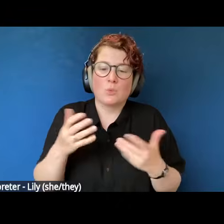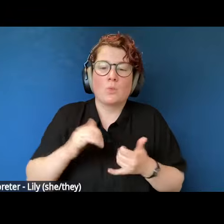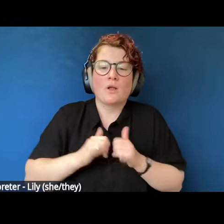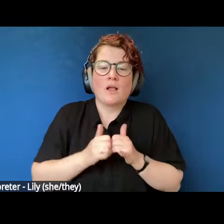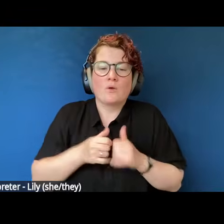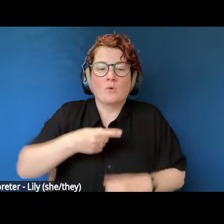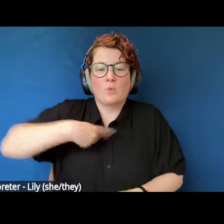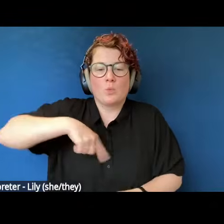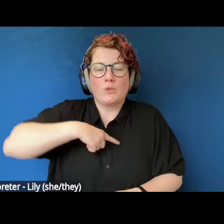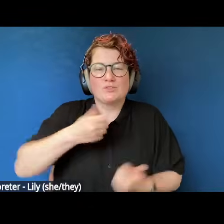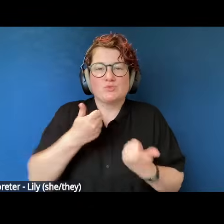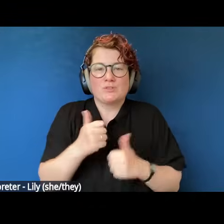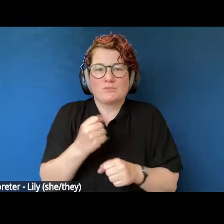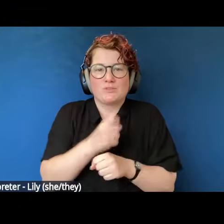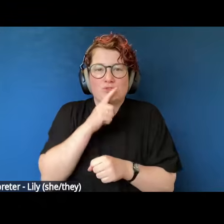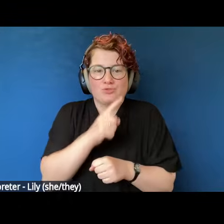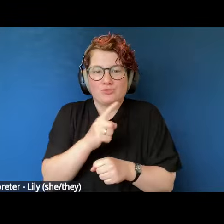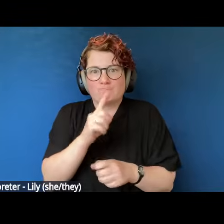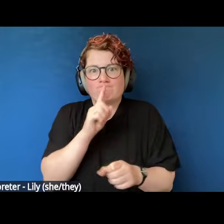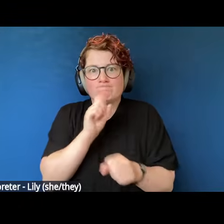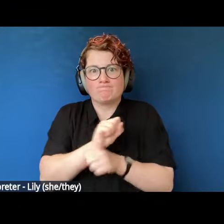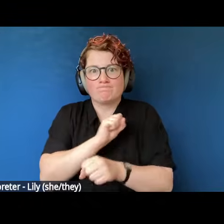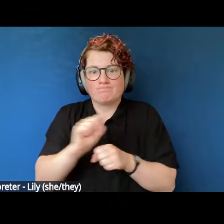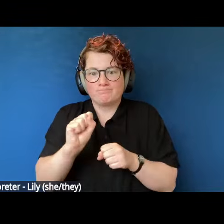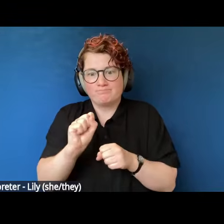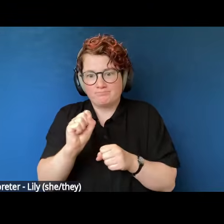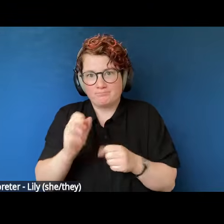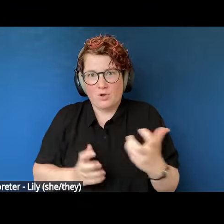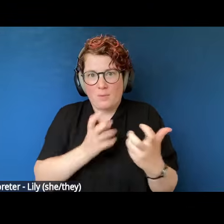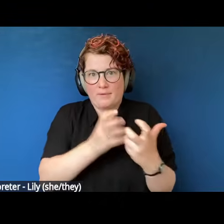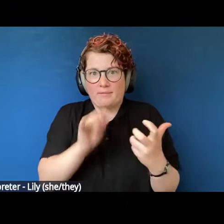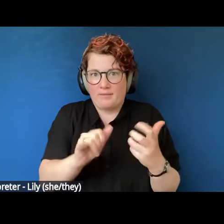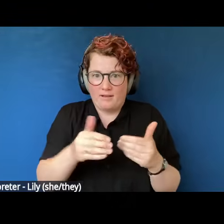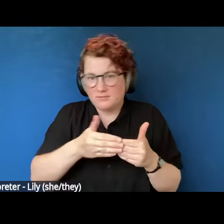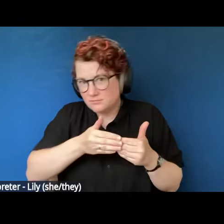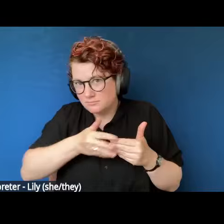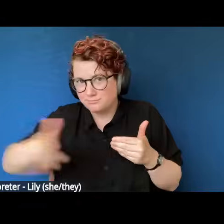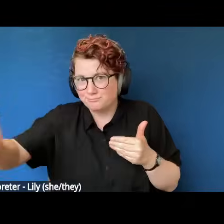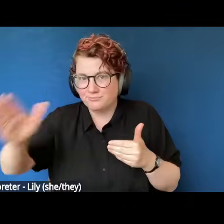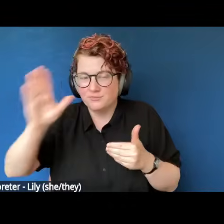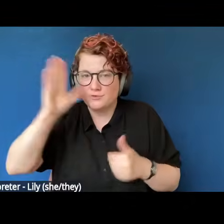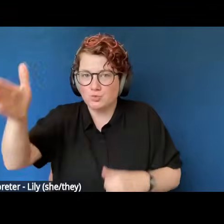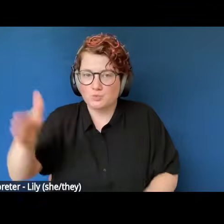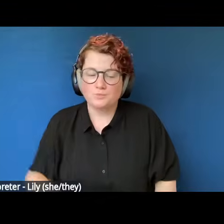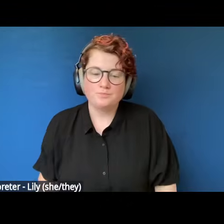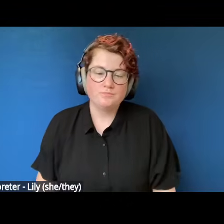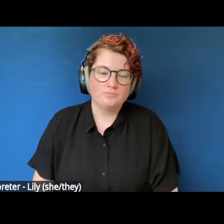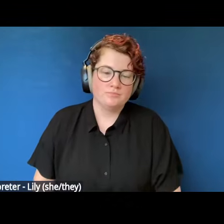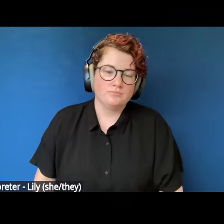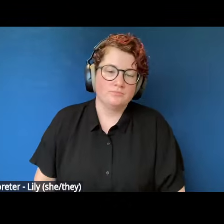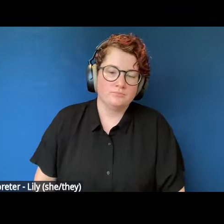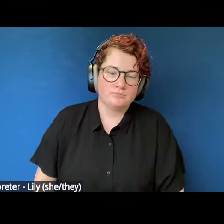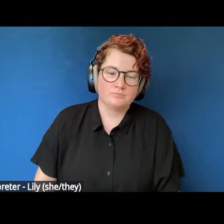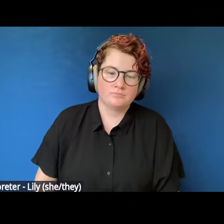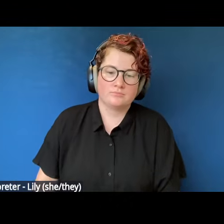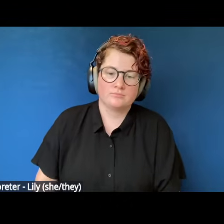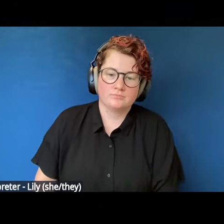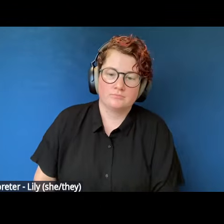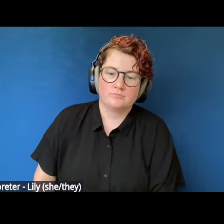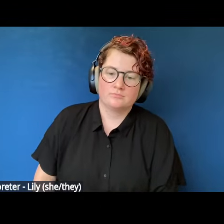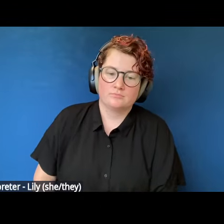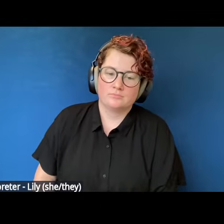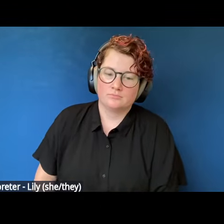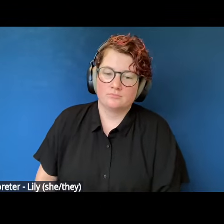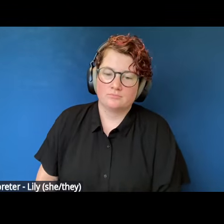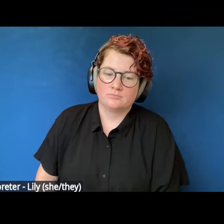emissions. Thank you, Trustee Lanier. We'll turn to the staff and who's best placed to speak to them.